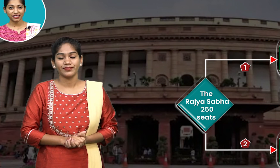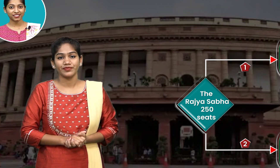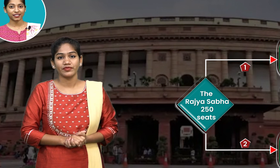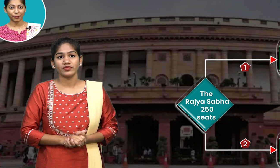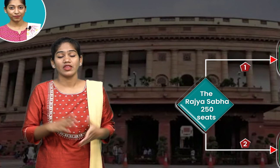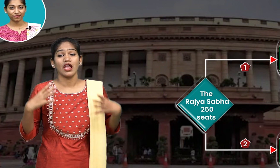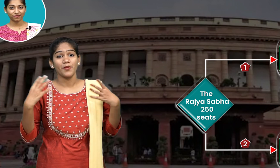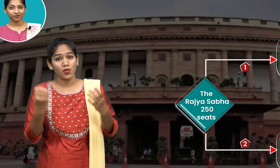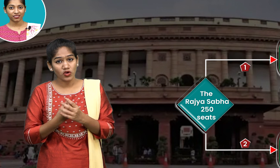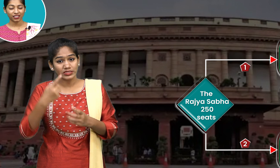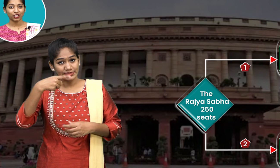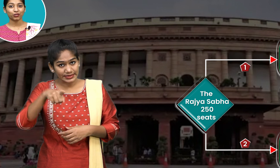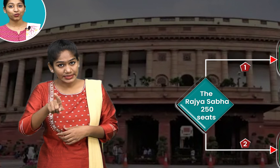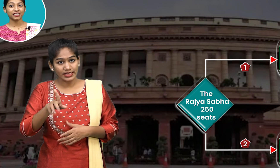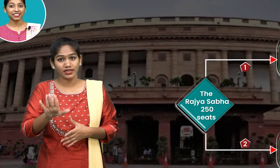Amongst them,